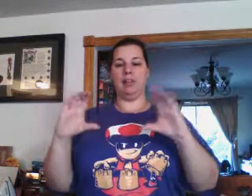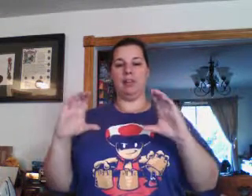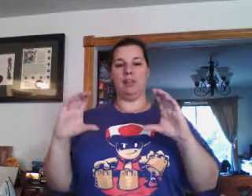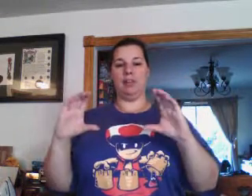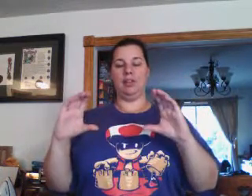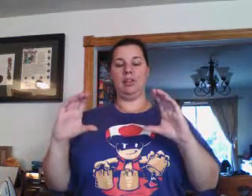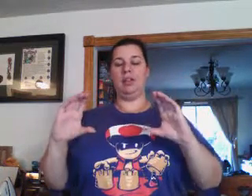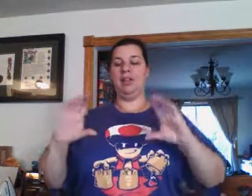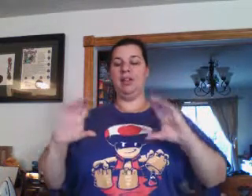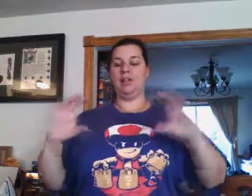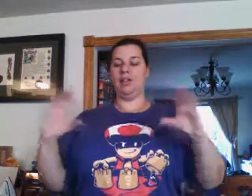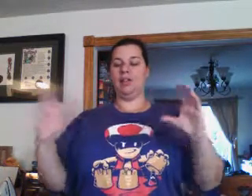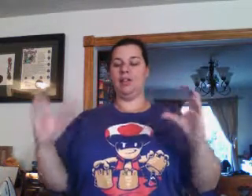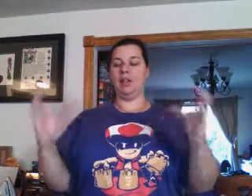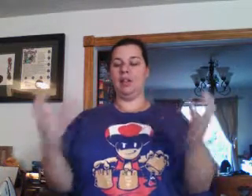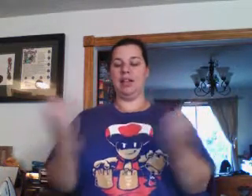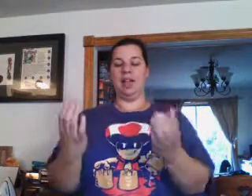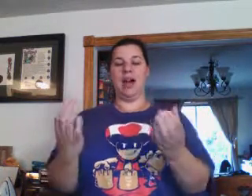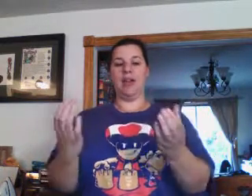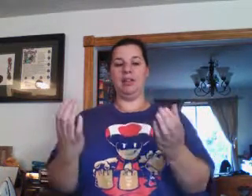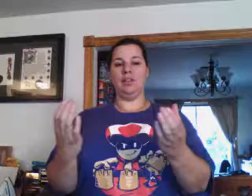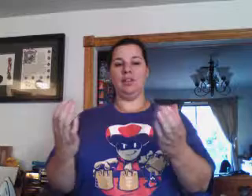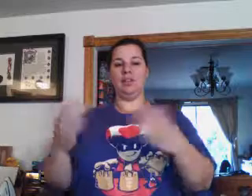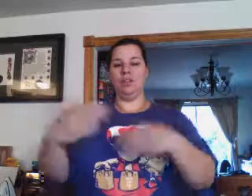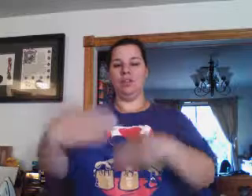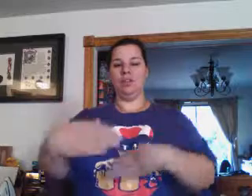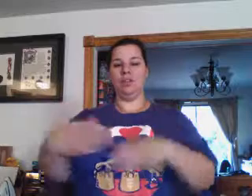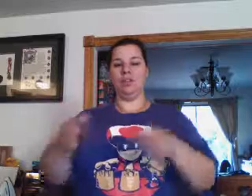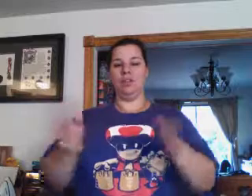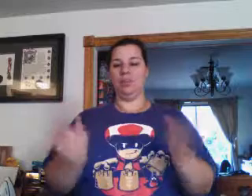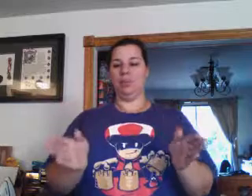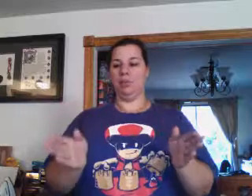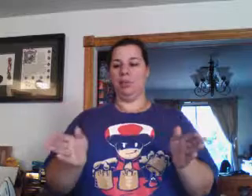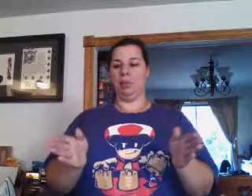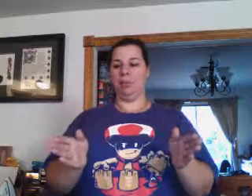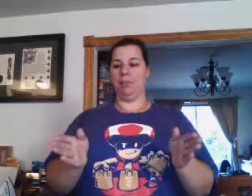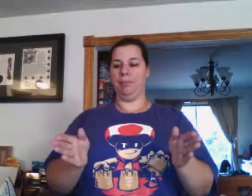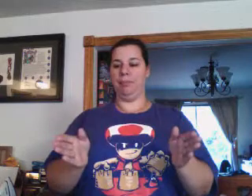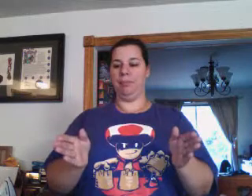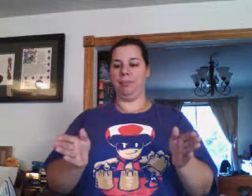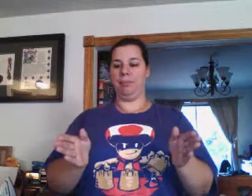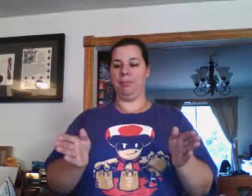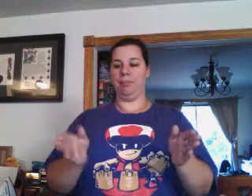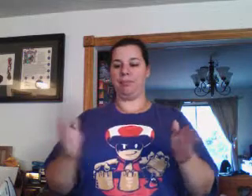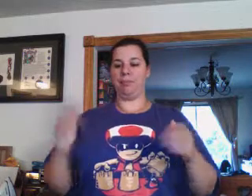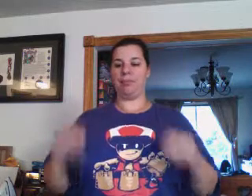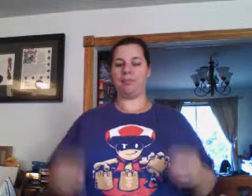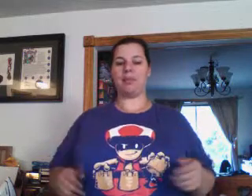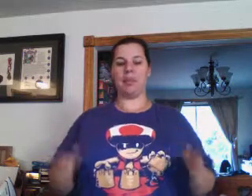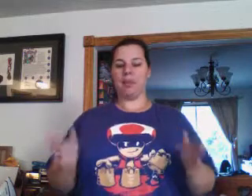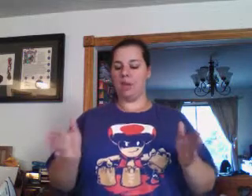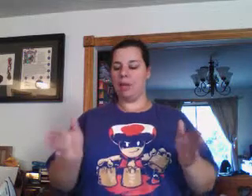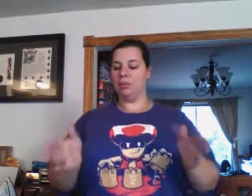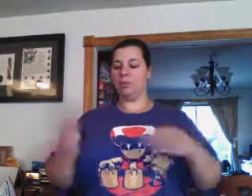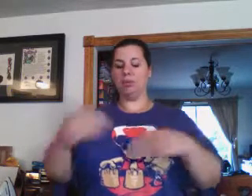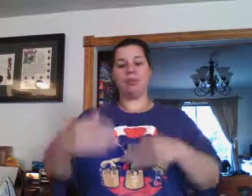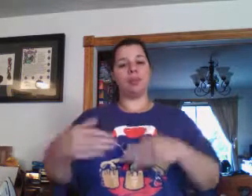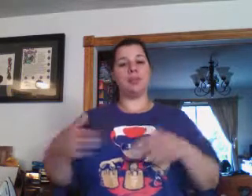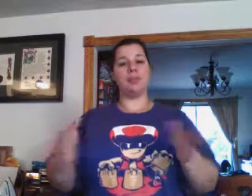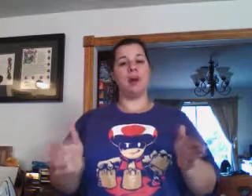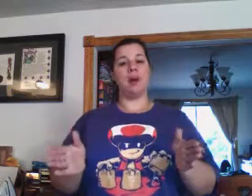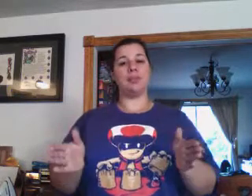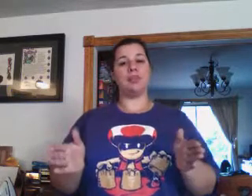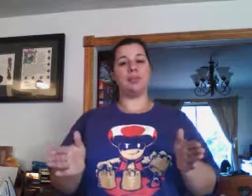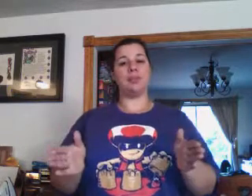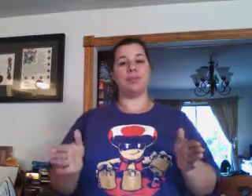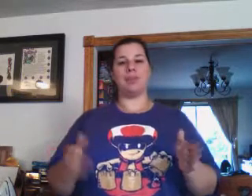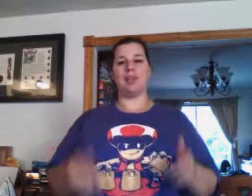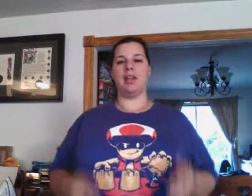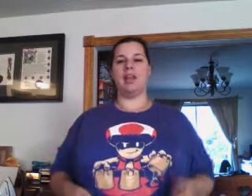class. So it's class room. And room is just a box.